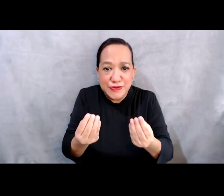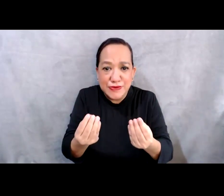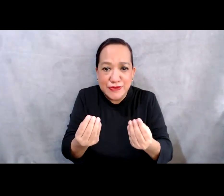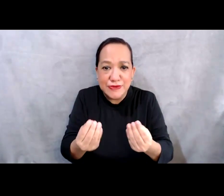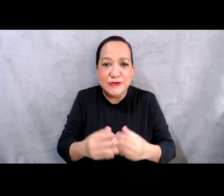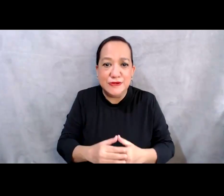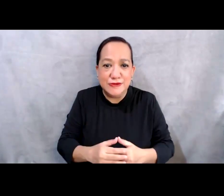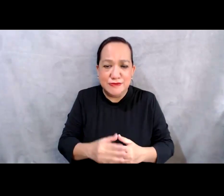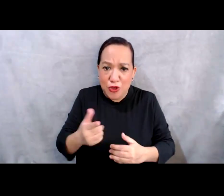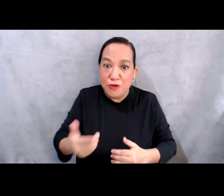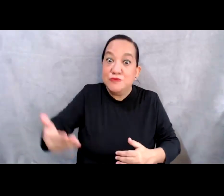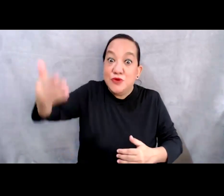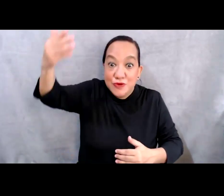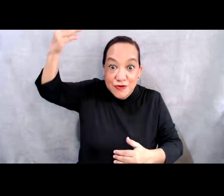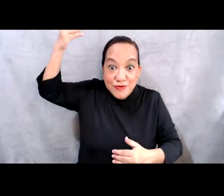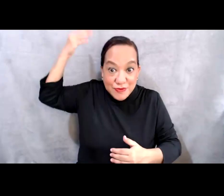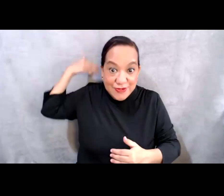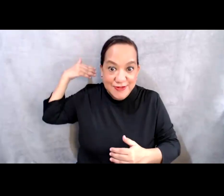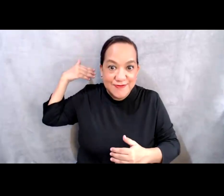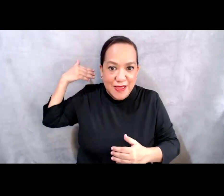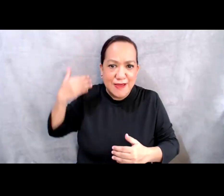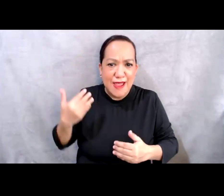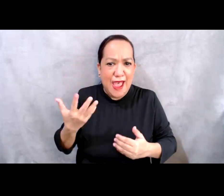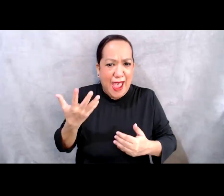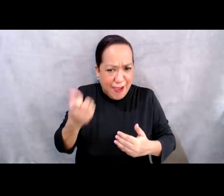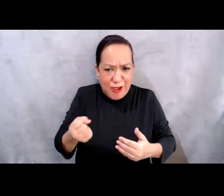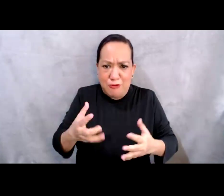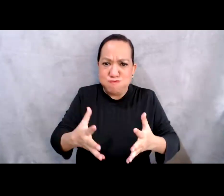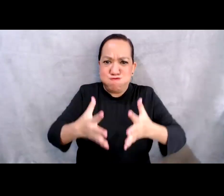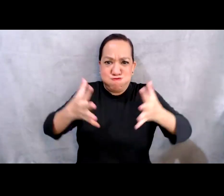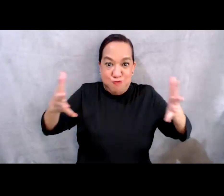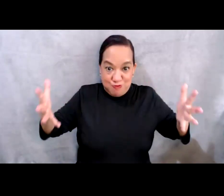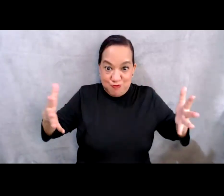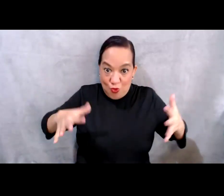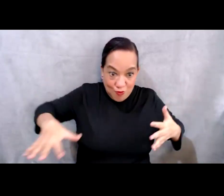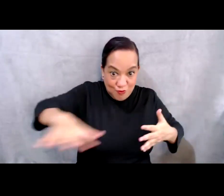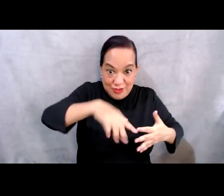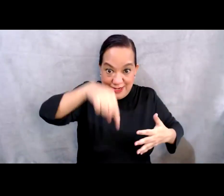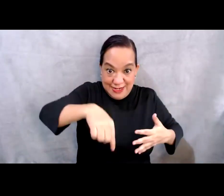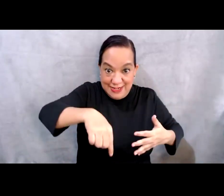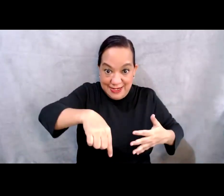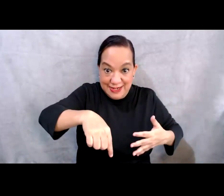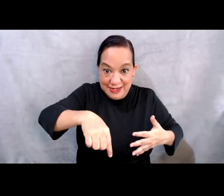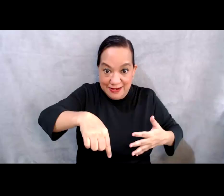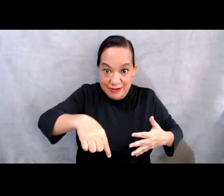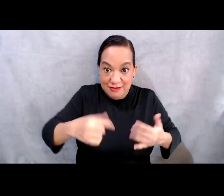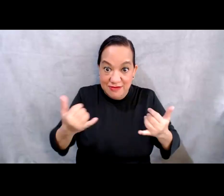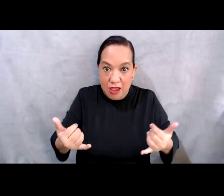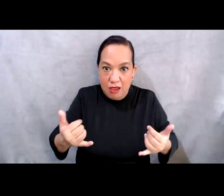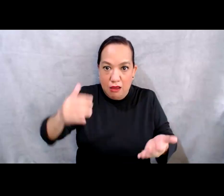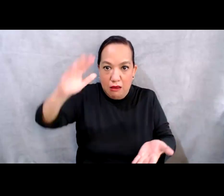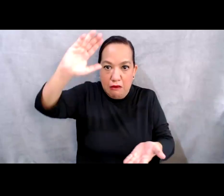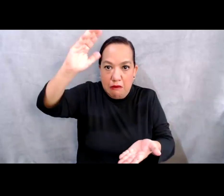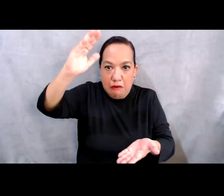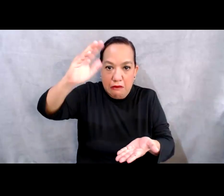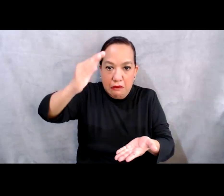Asian elephant gathering, but unfortunately it was destroyed. Now, this is one of the example I want to bring here, how the